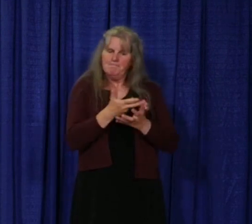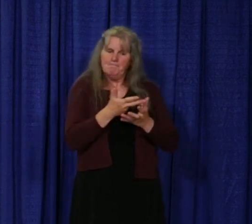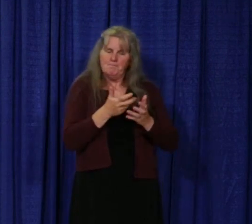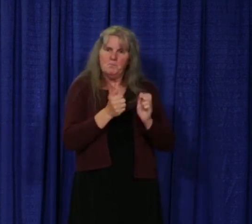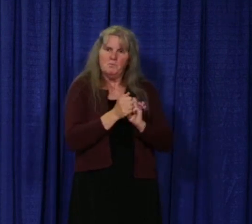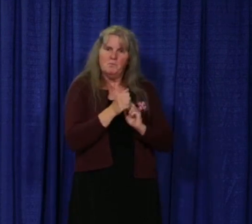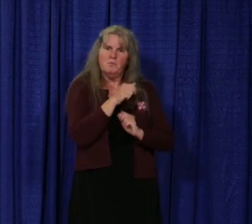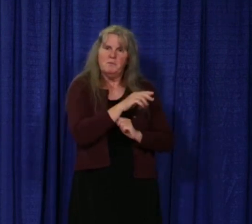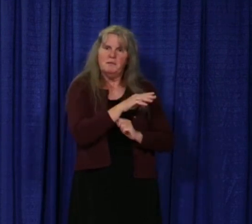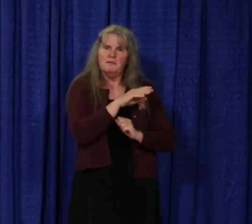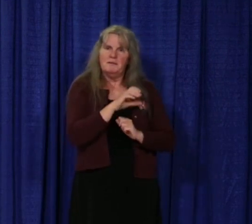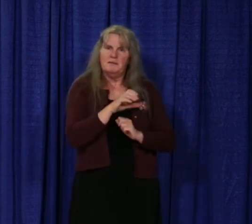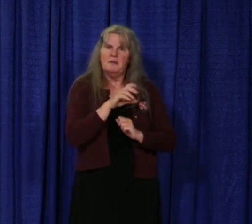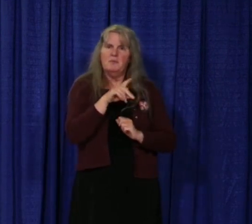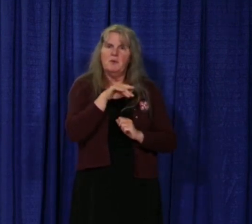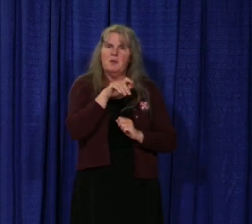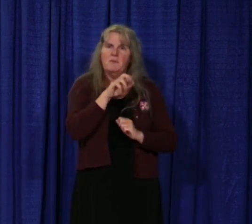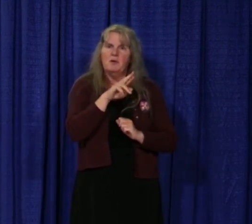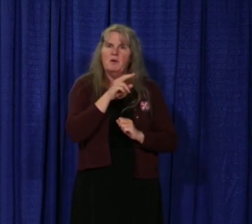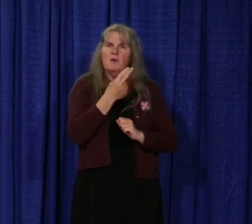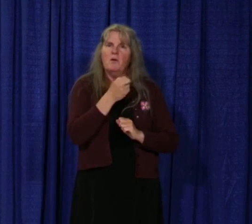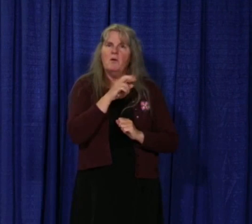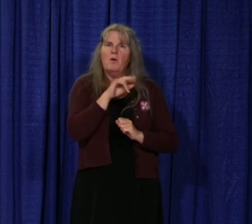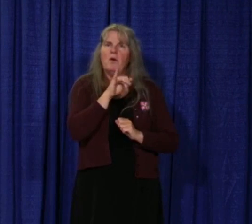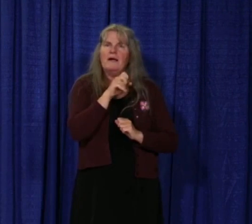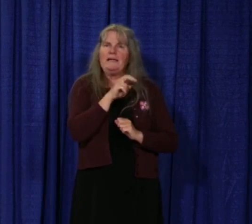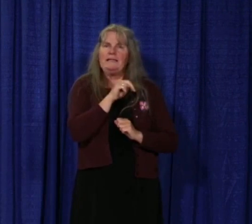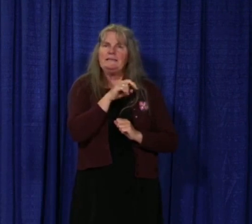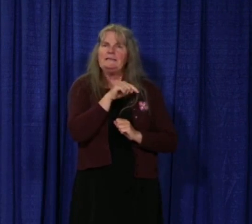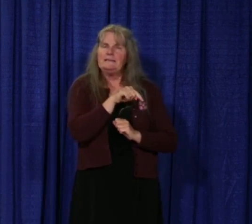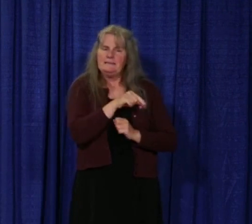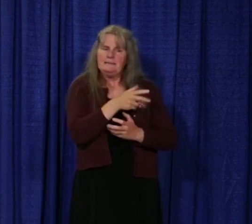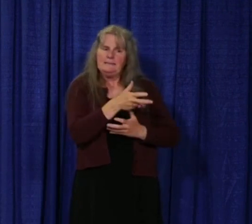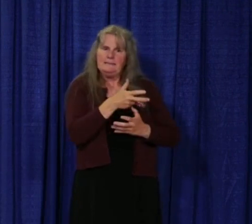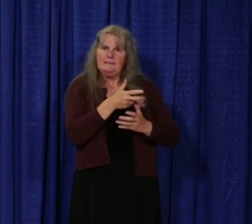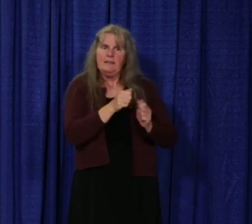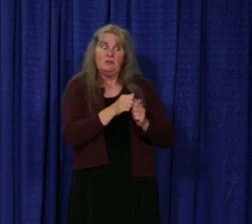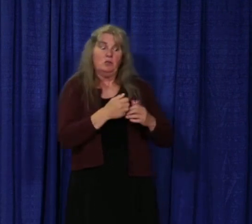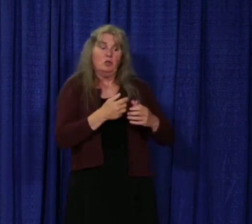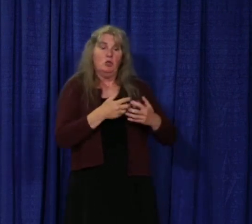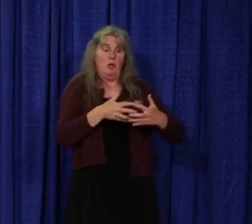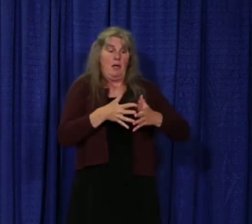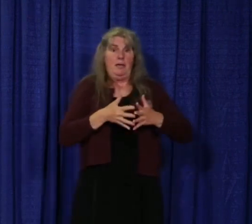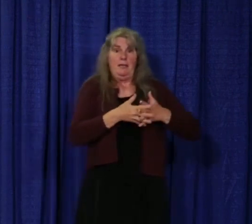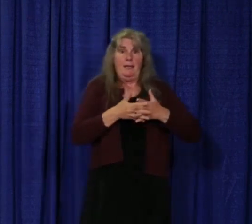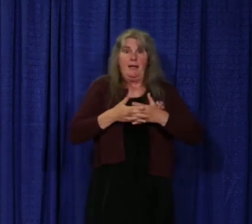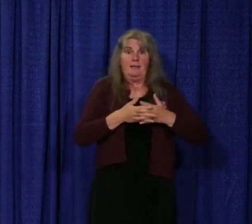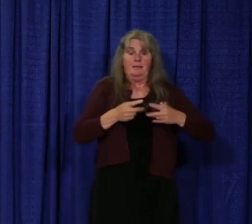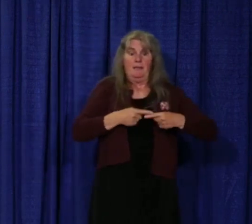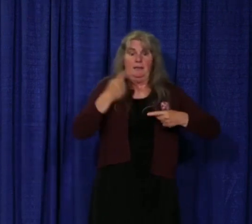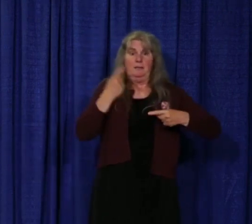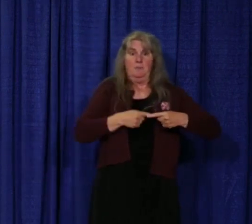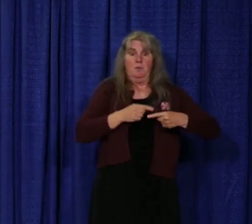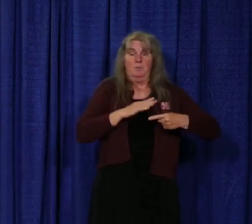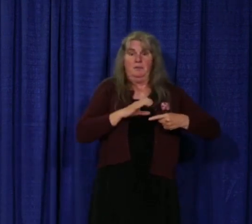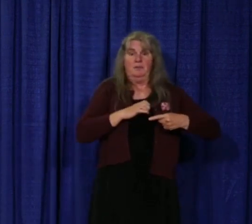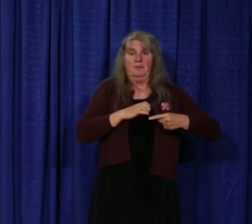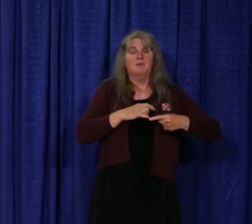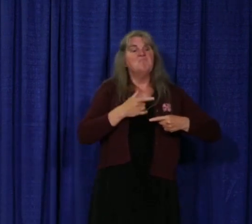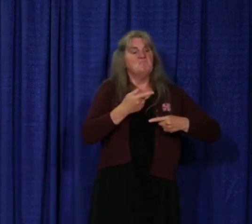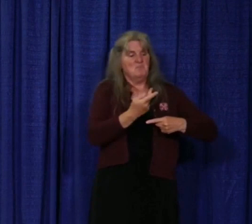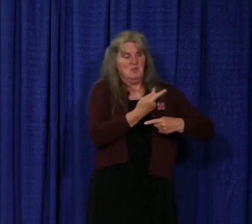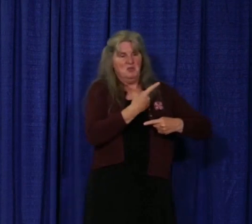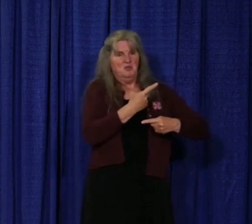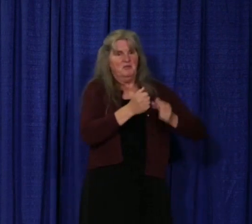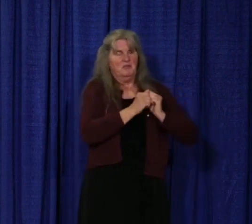Horgan on, as far as the BC, the United States border. I've added my voice to